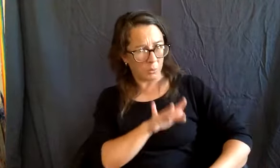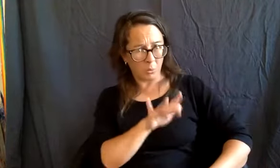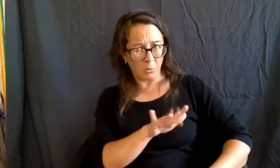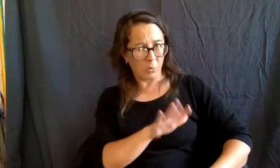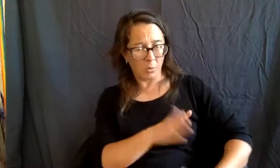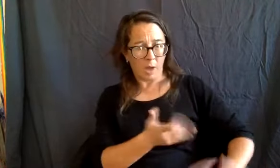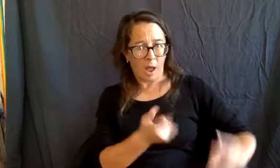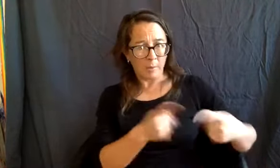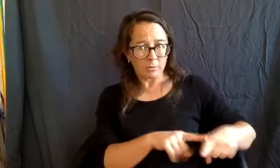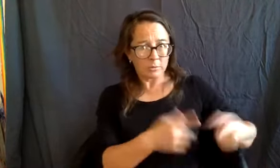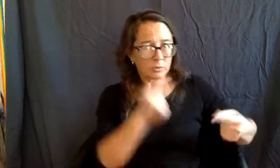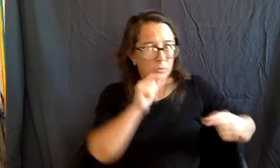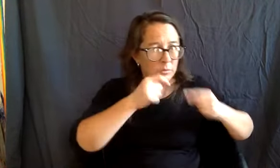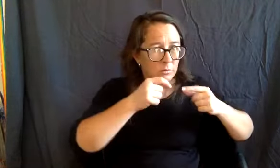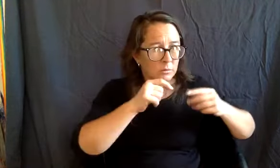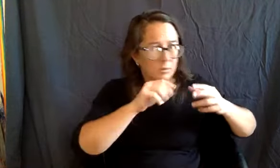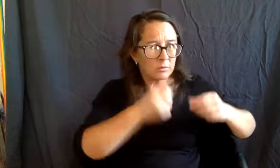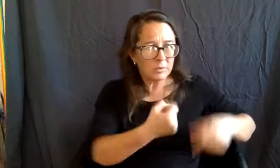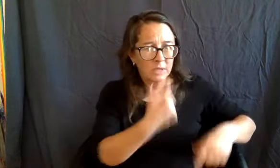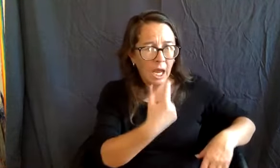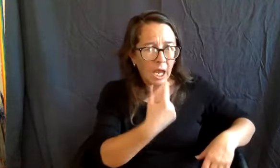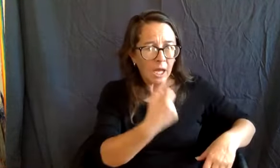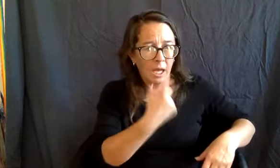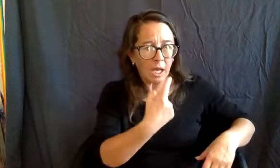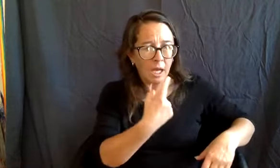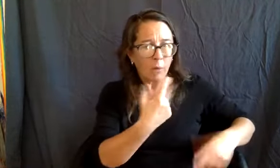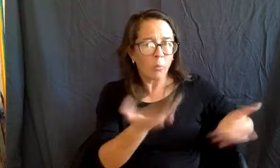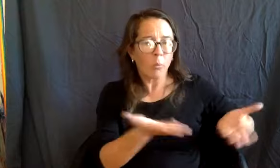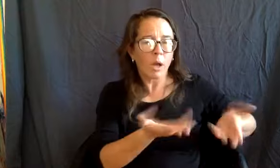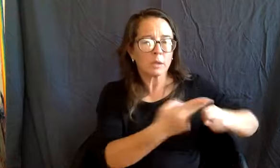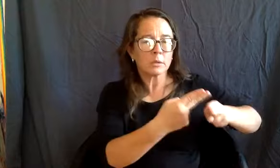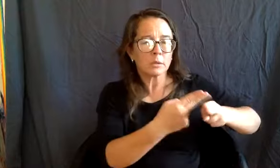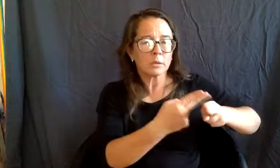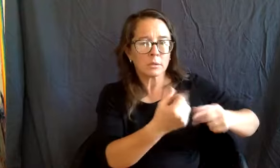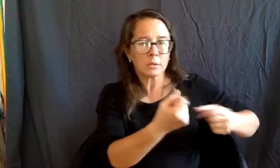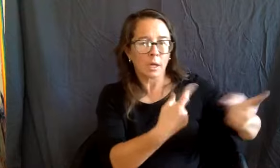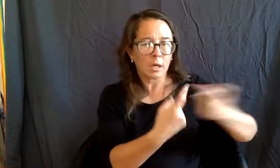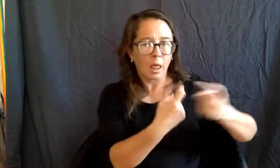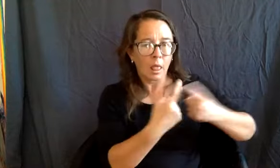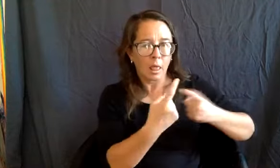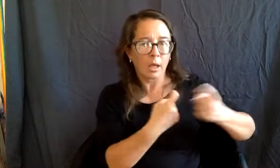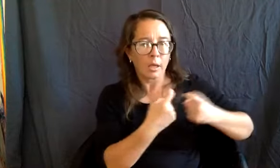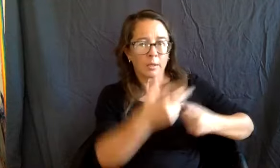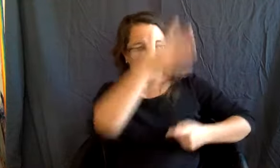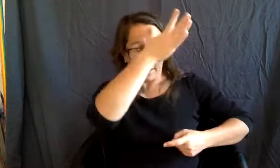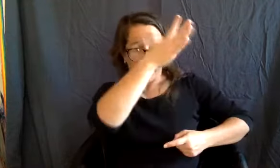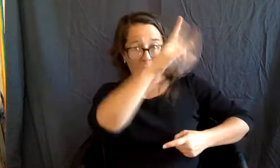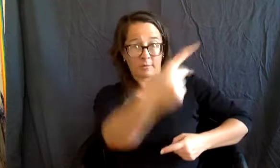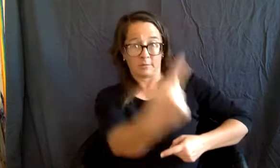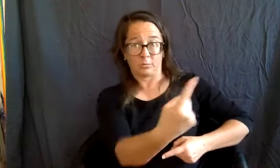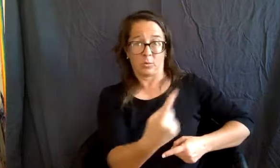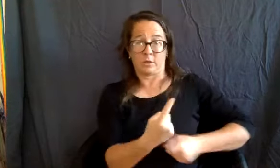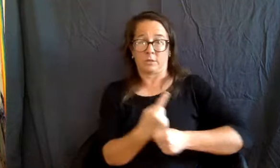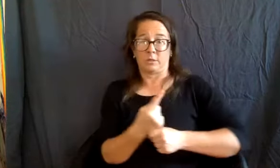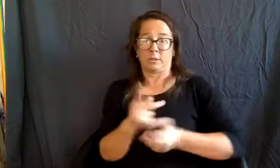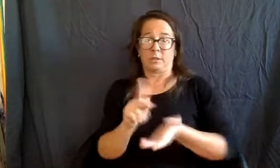remember being out on my front lawn, throwing up and walking back inside and looking at the expression of horror on my mother's face that